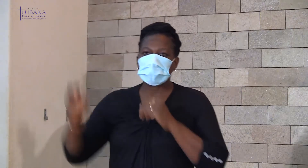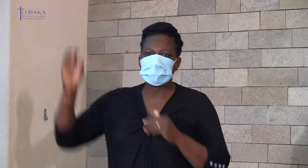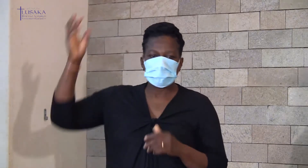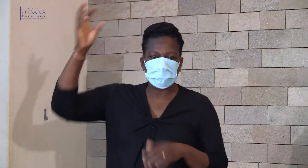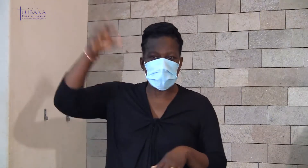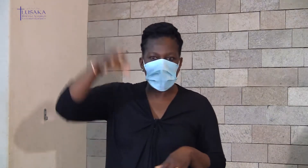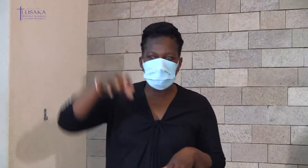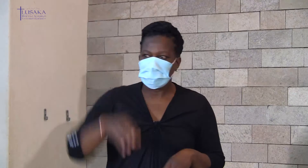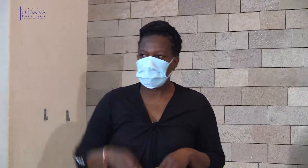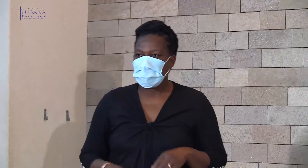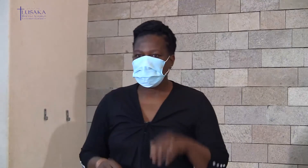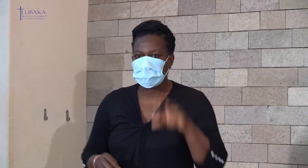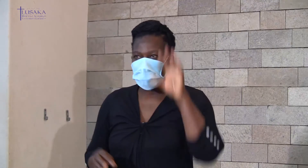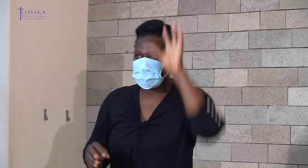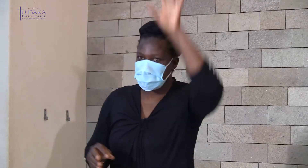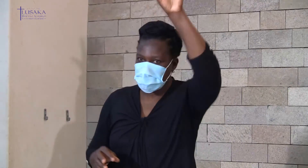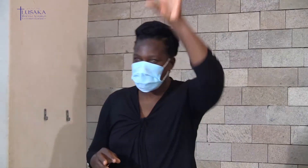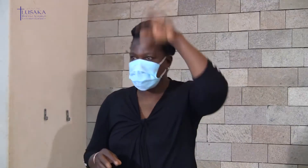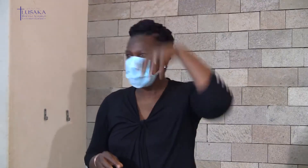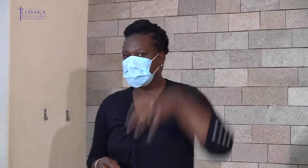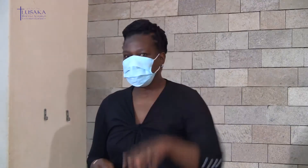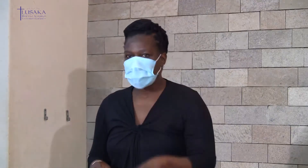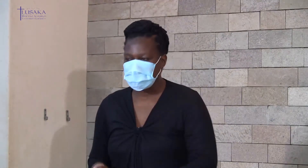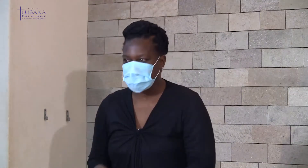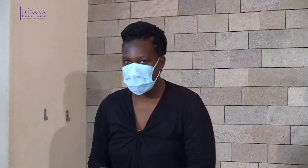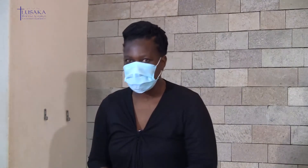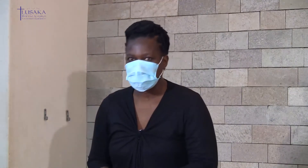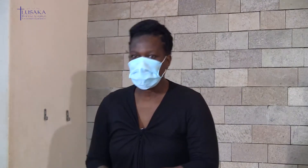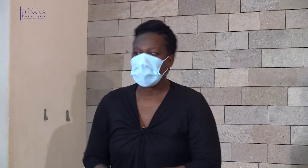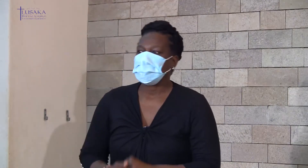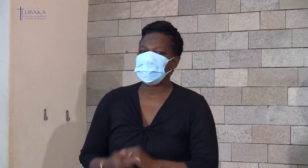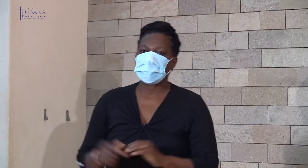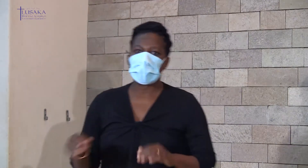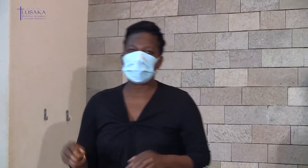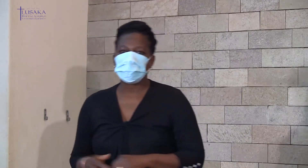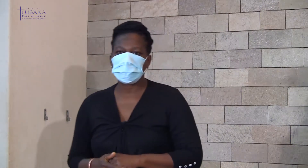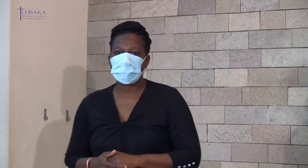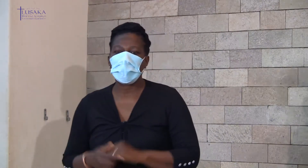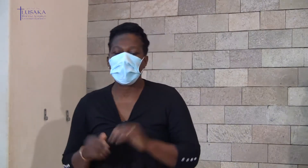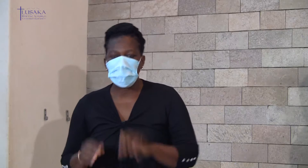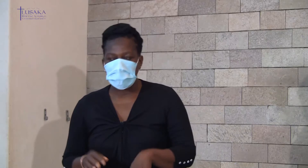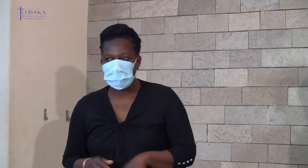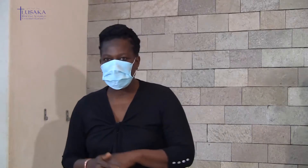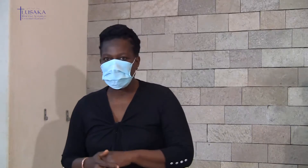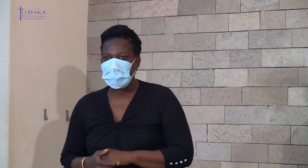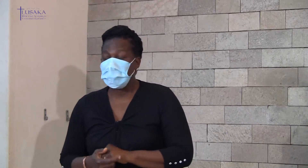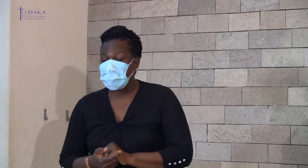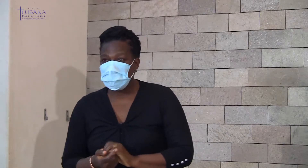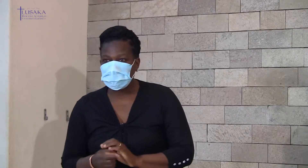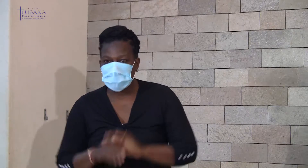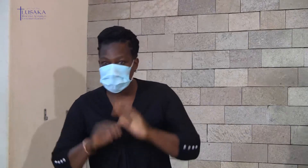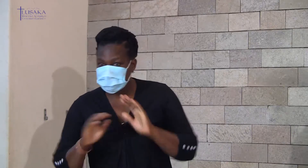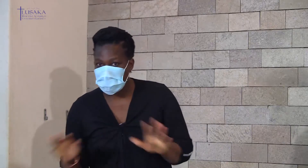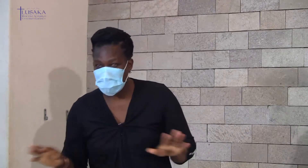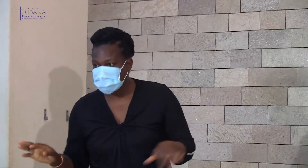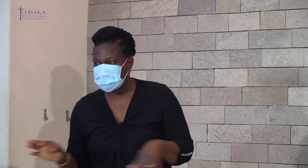Lord sent angel Gabriel to come from heaven, to come down into the house of Mary. Mary